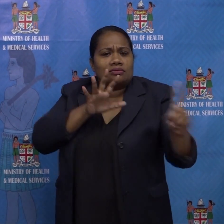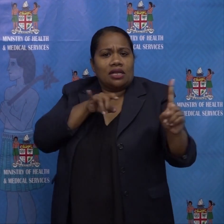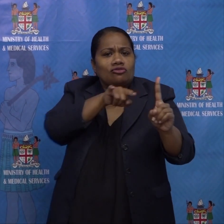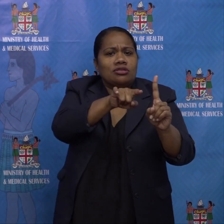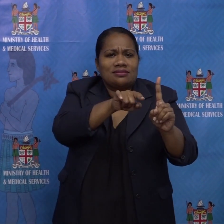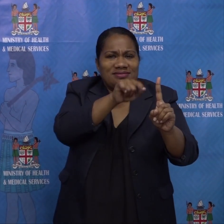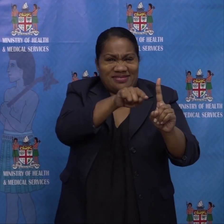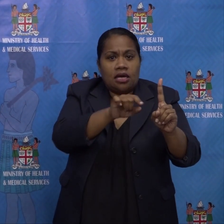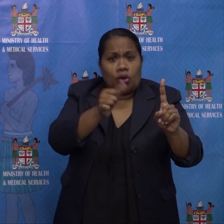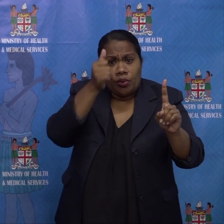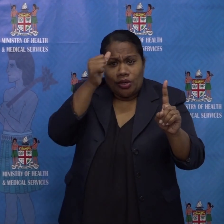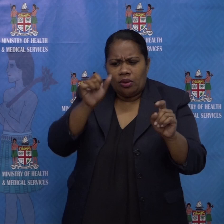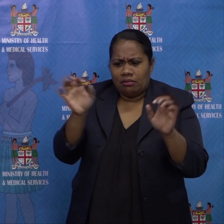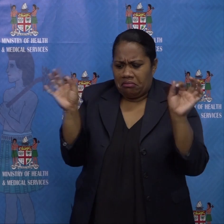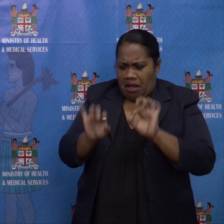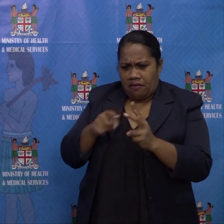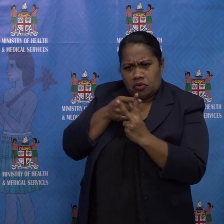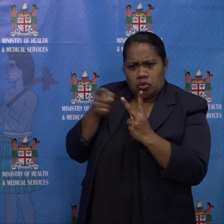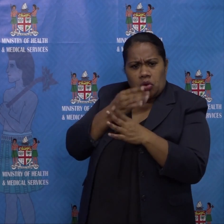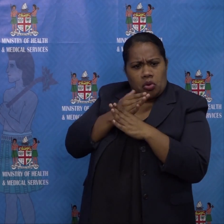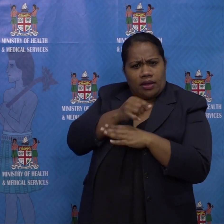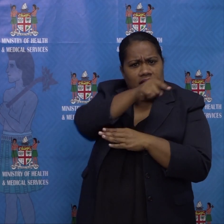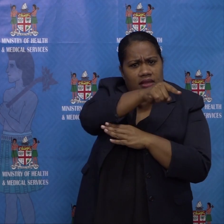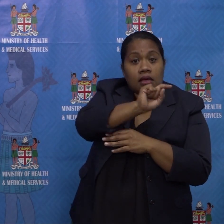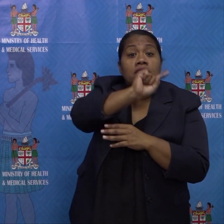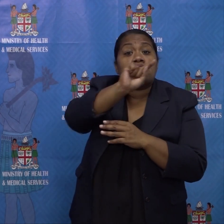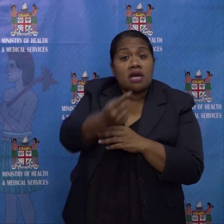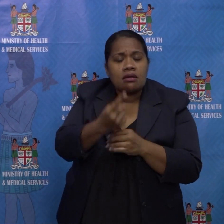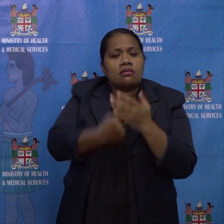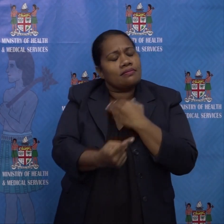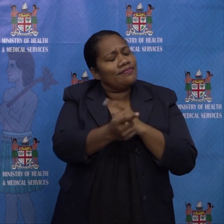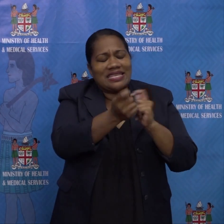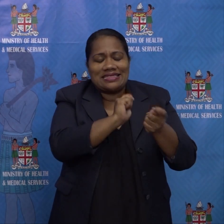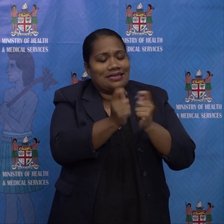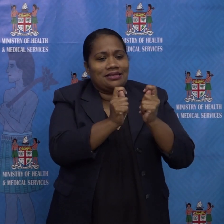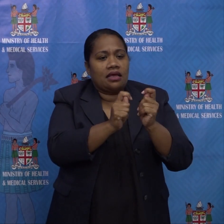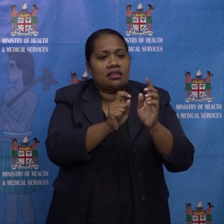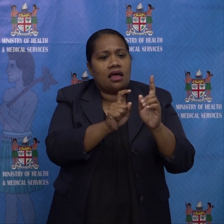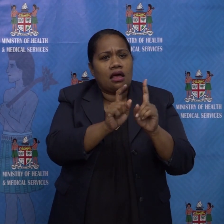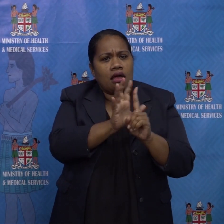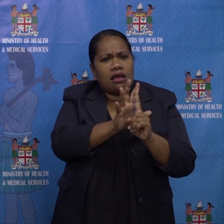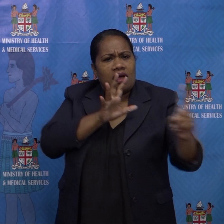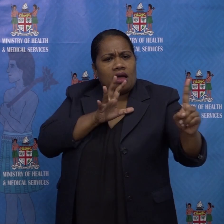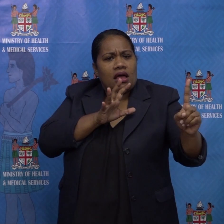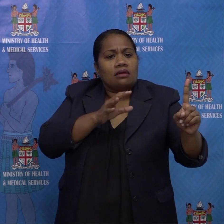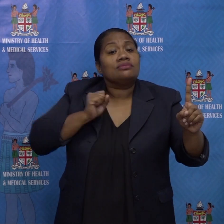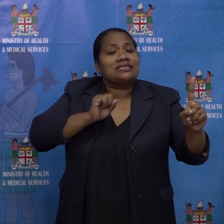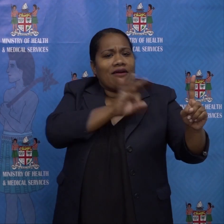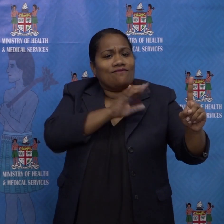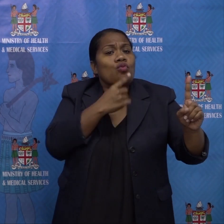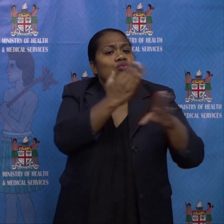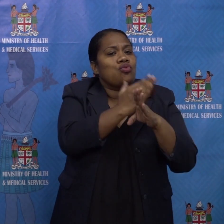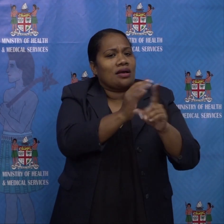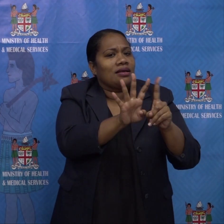of these doctors worked in that ward. We still were testing all of the isolation ward staff. So we've tested almost half of the